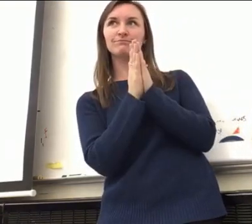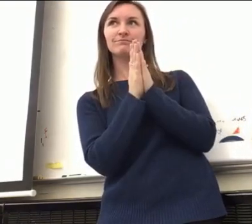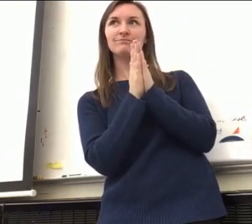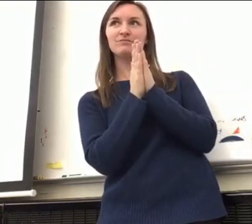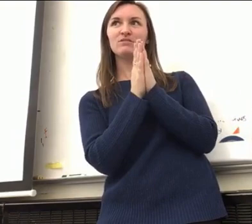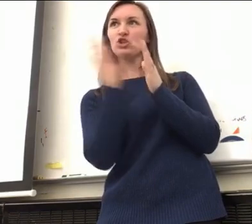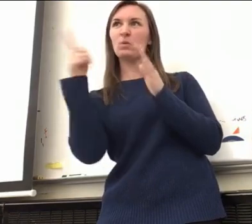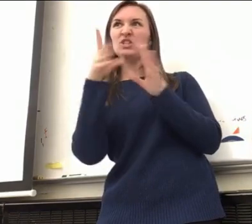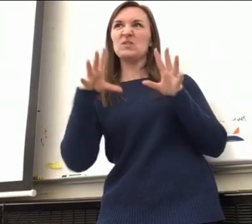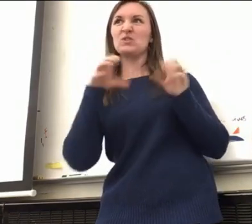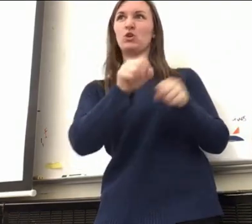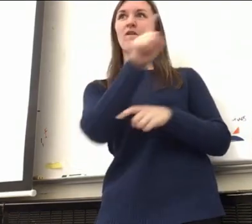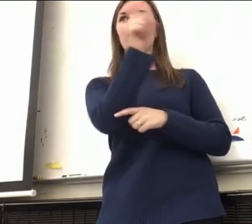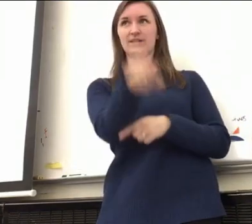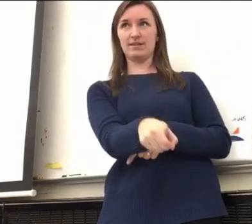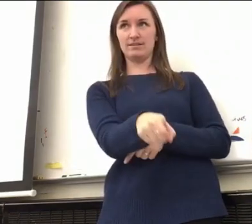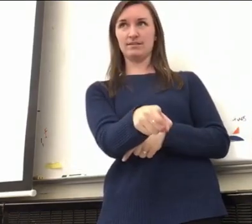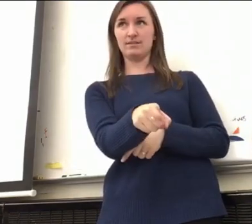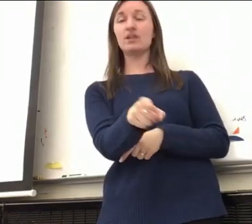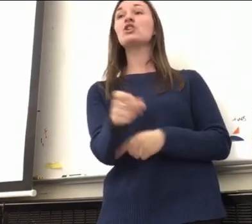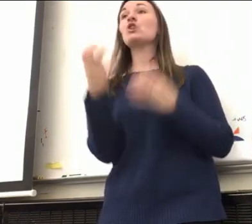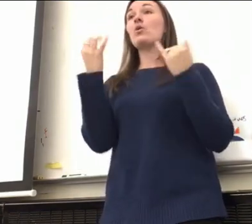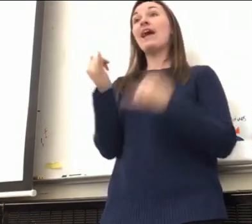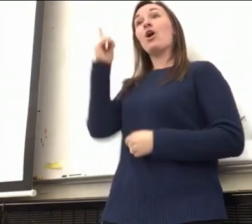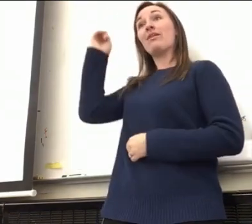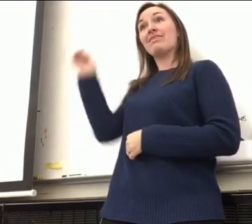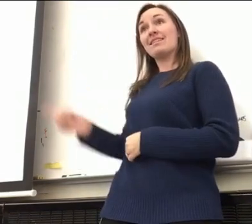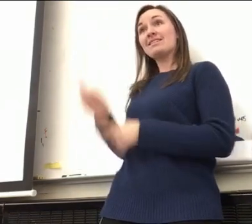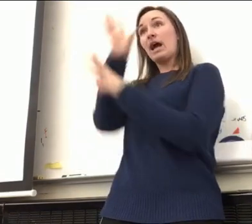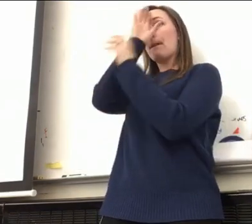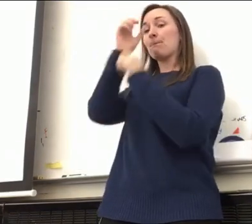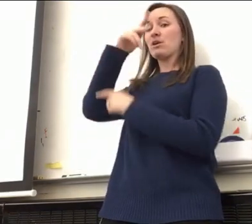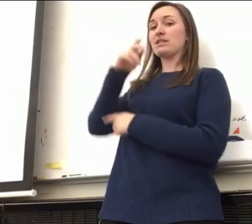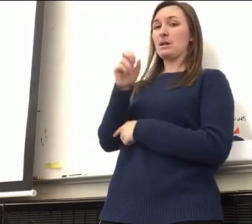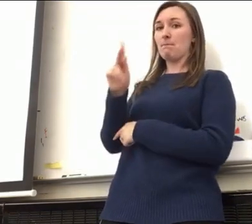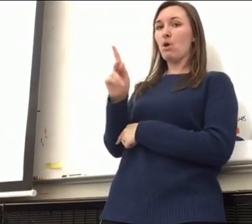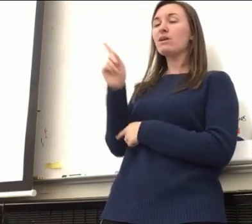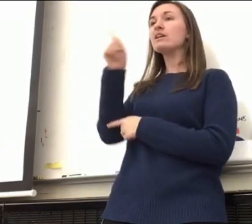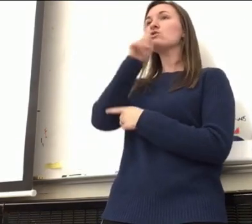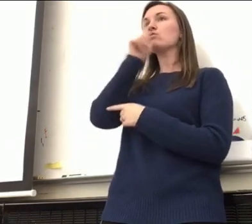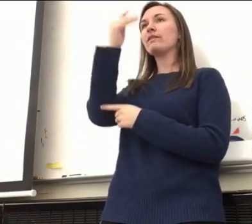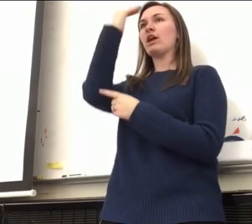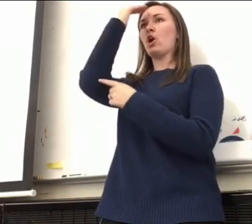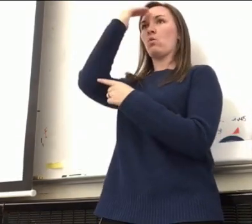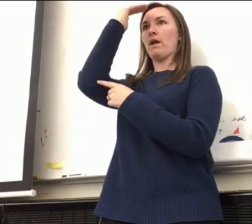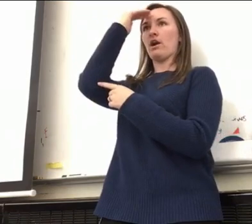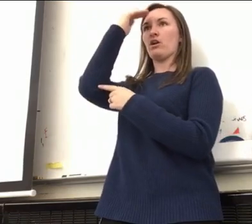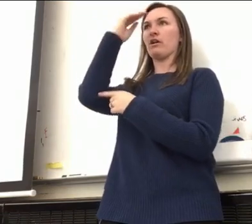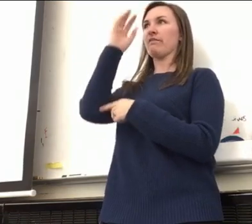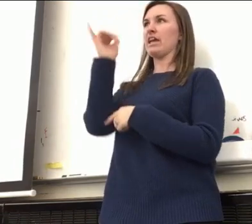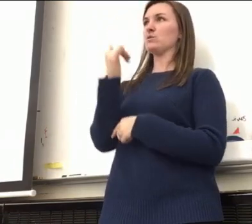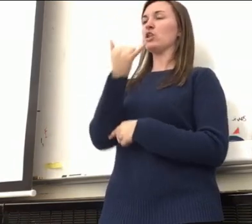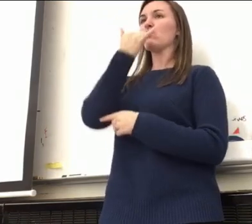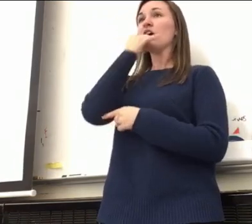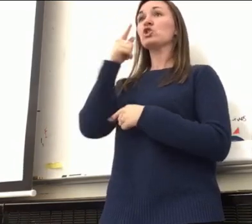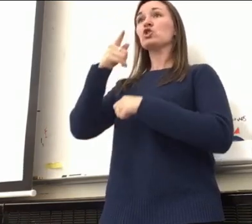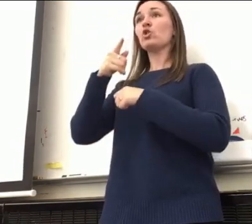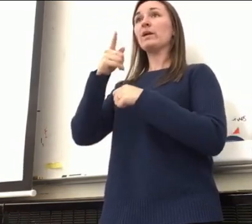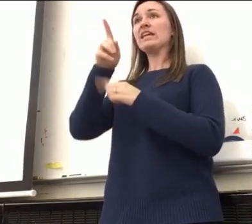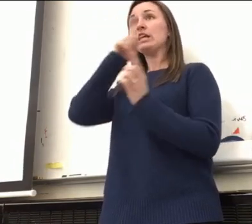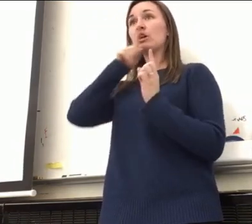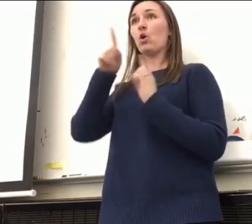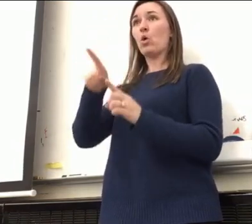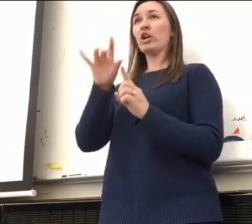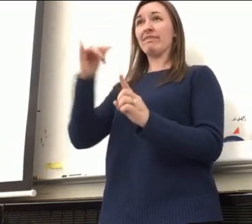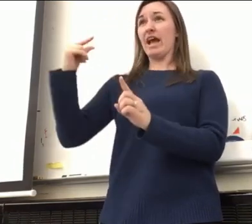into this Mexican-American War. And then this guy comes along. President Polk is deeply conscious of being in the wrong, that he ordered General Taylor into the midst